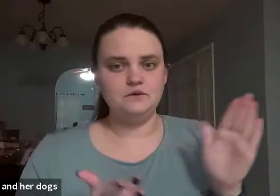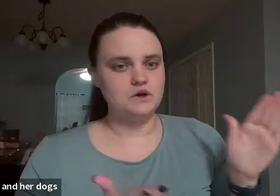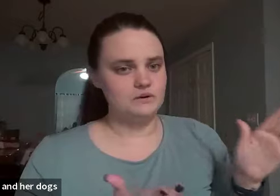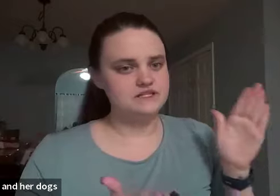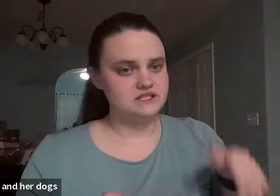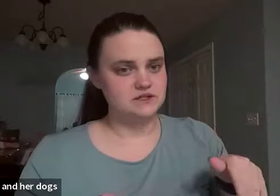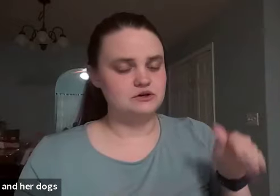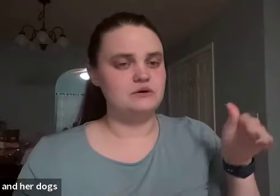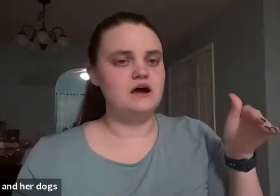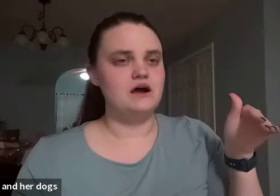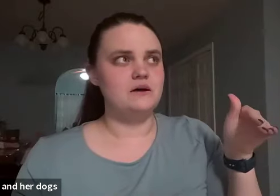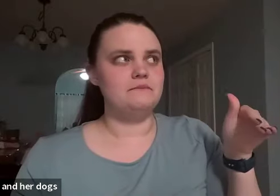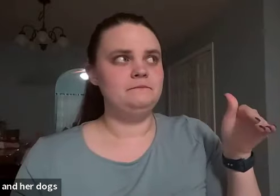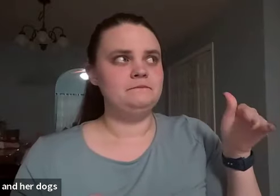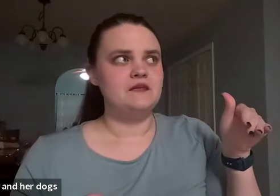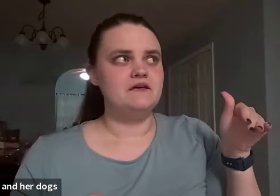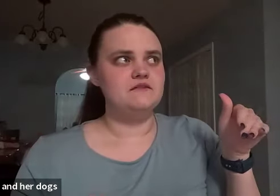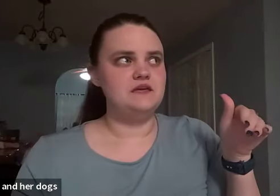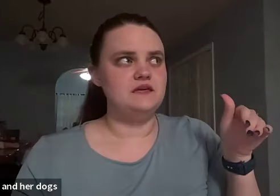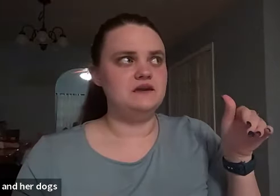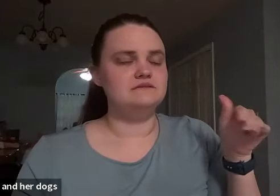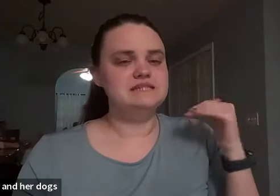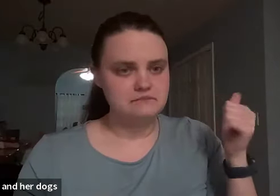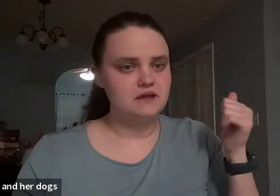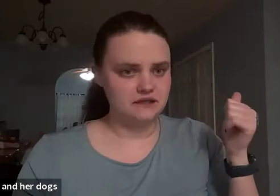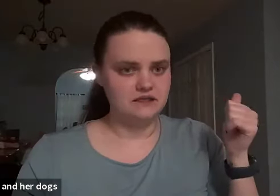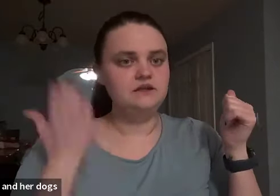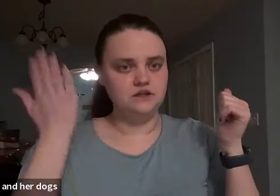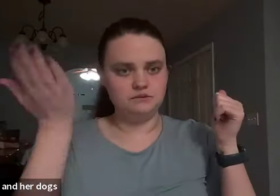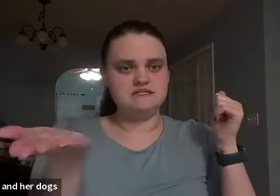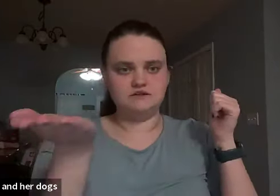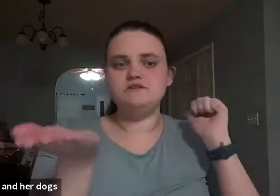you were going to do the 10 million, you would still do that.